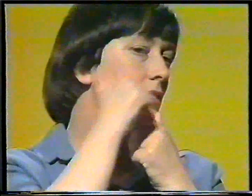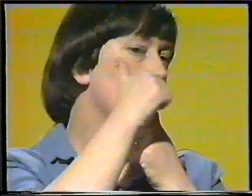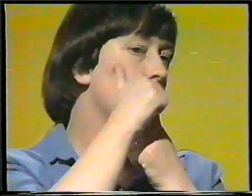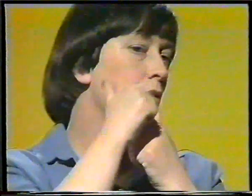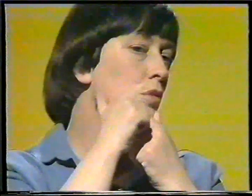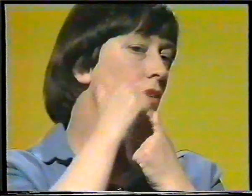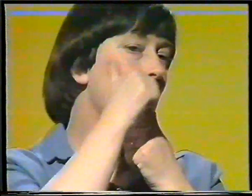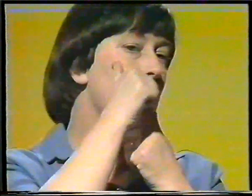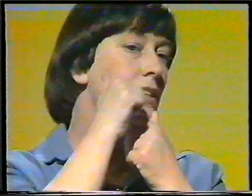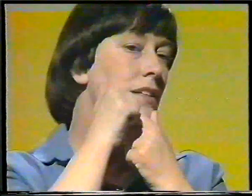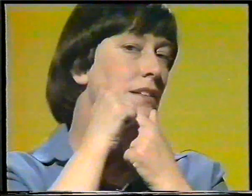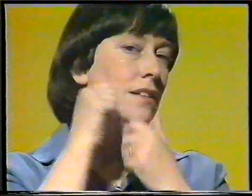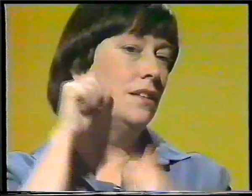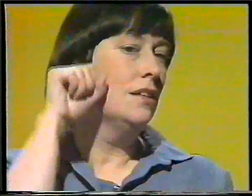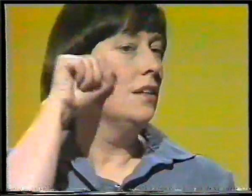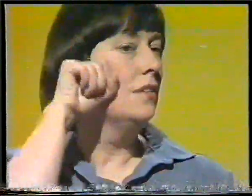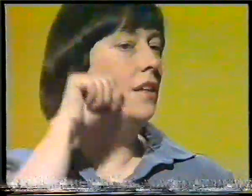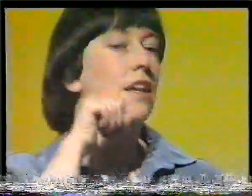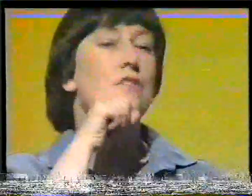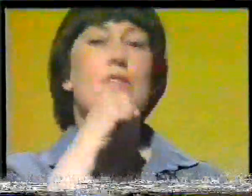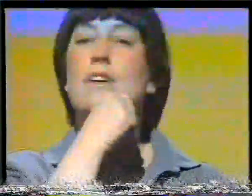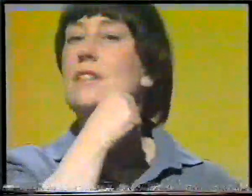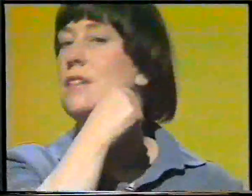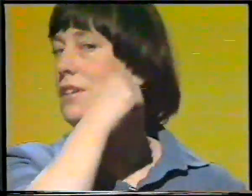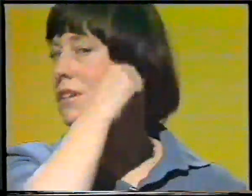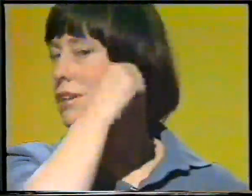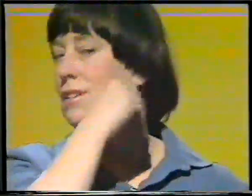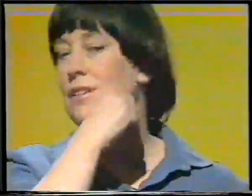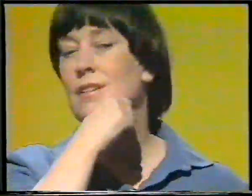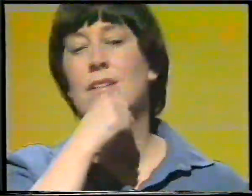An ordinary razor, the electric razor.